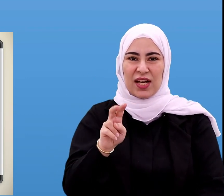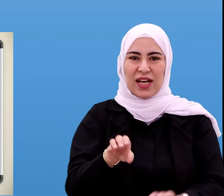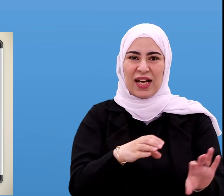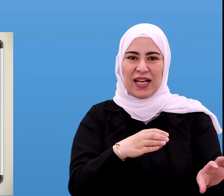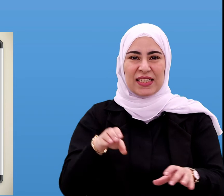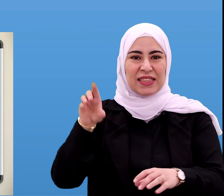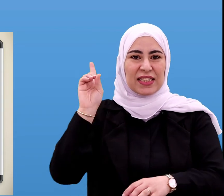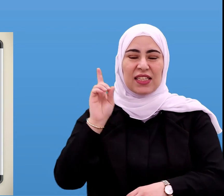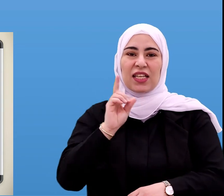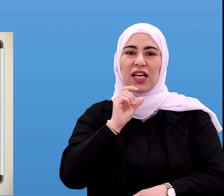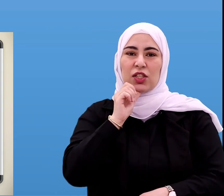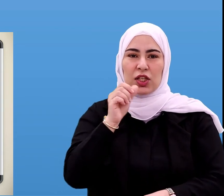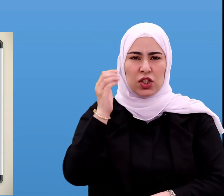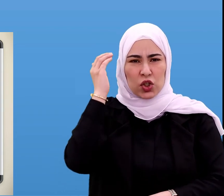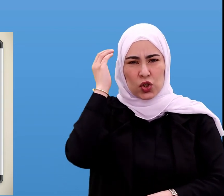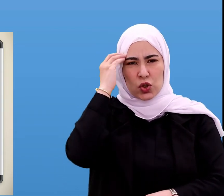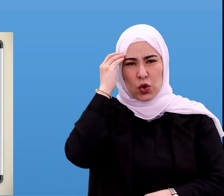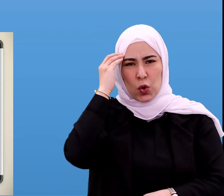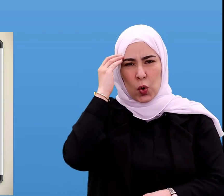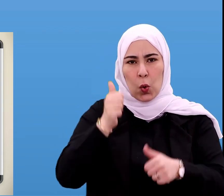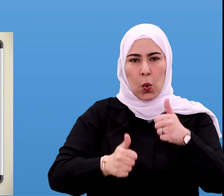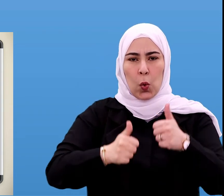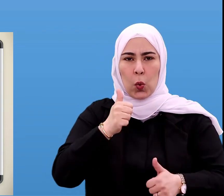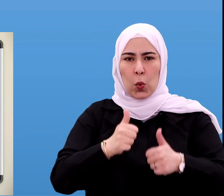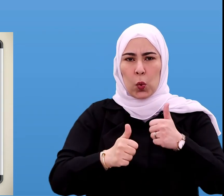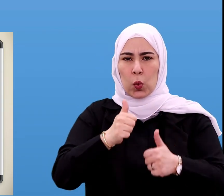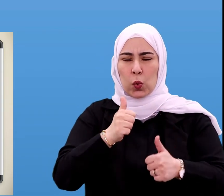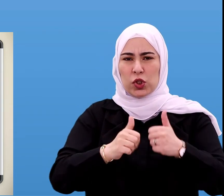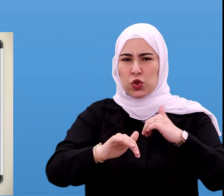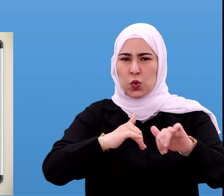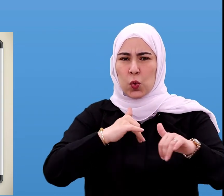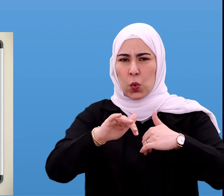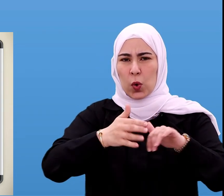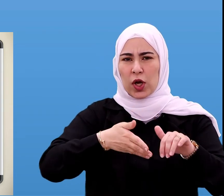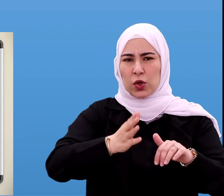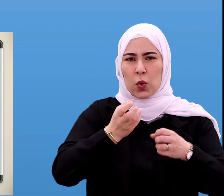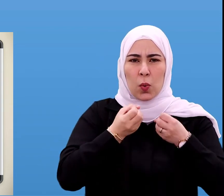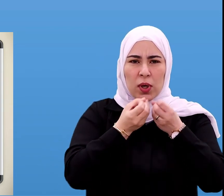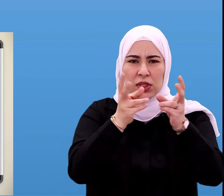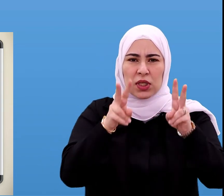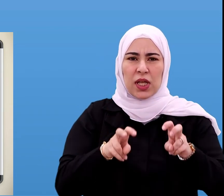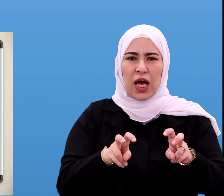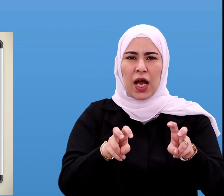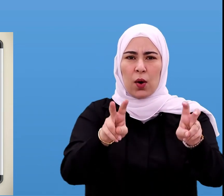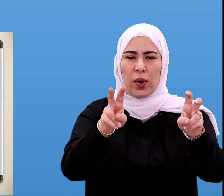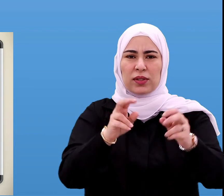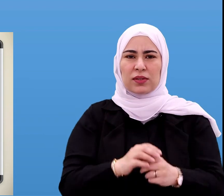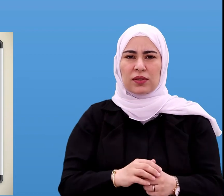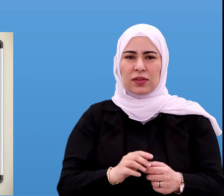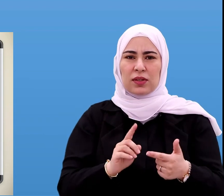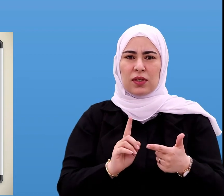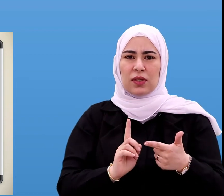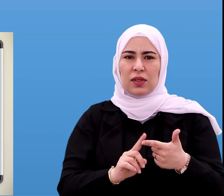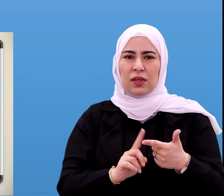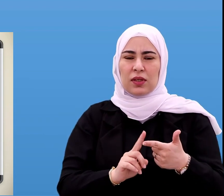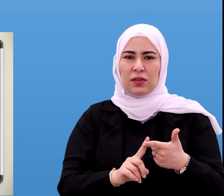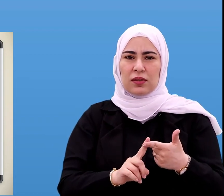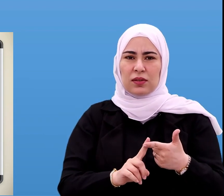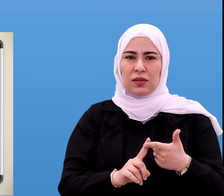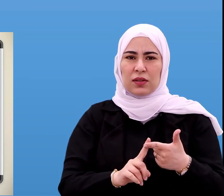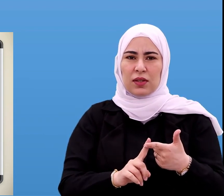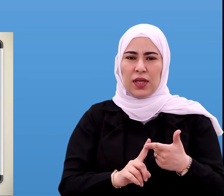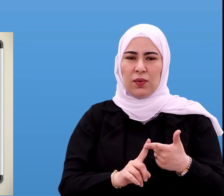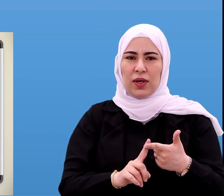to get to the zoo. That's one sentence. The other sentence will be, Sarah and Aisha